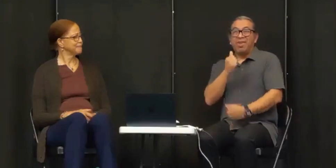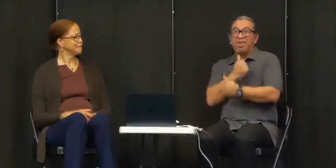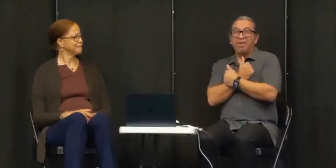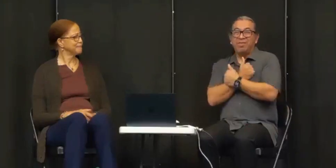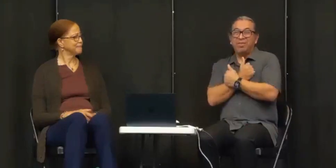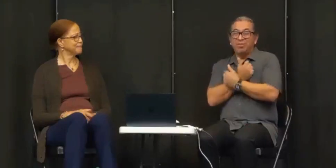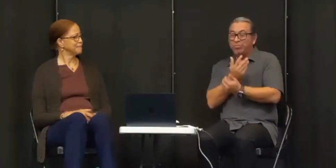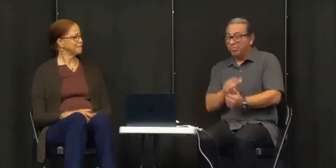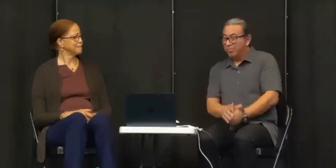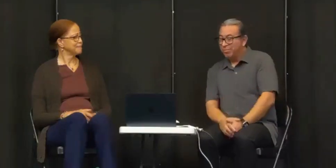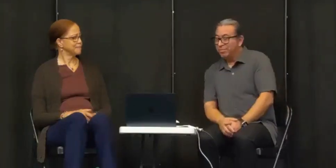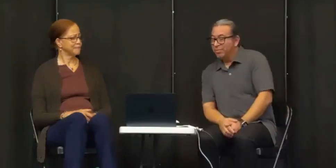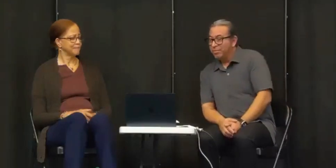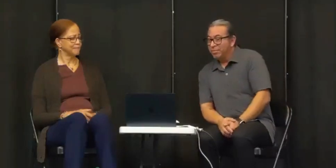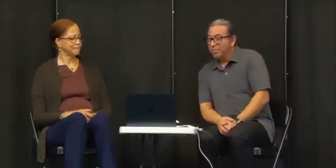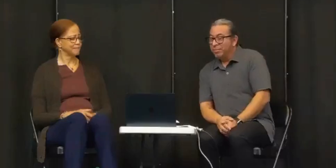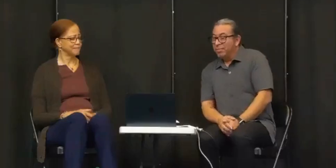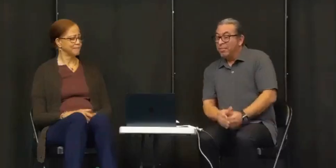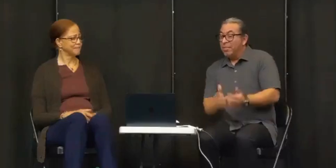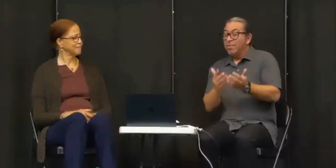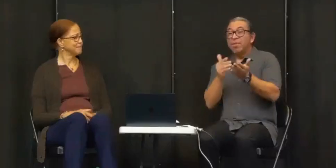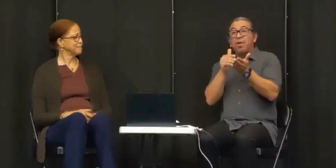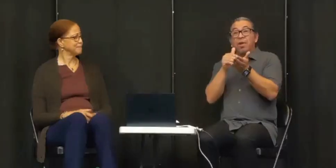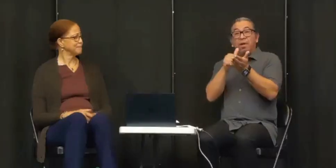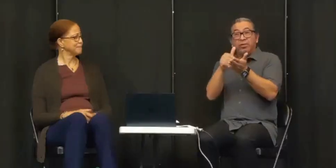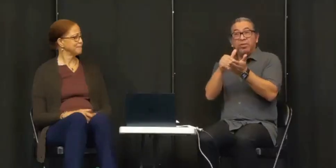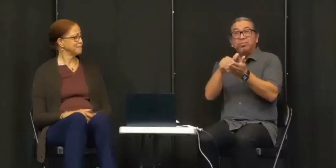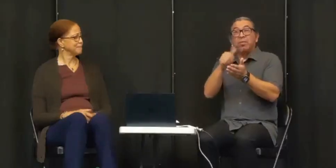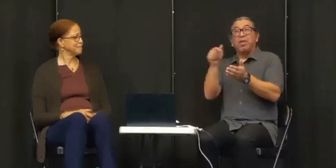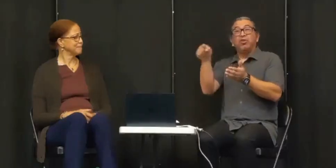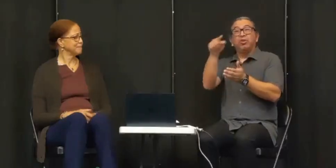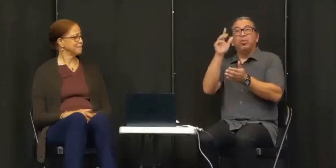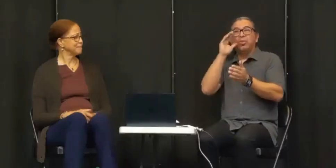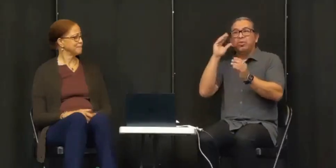isolation, feel unloved.